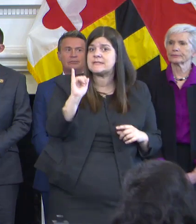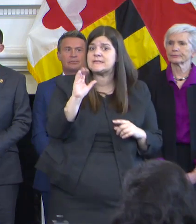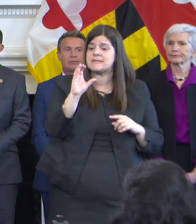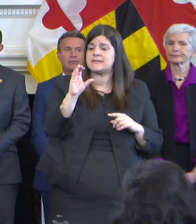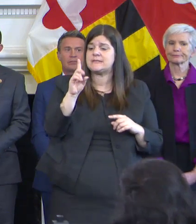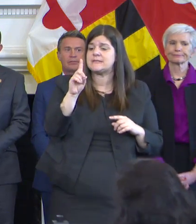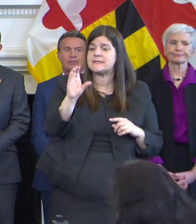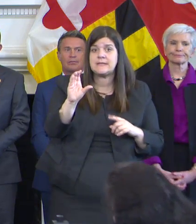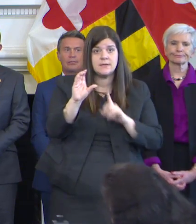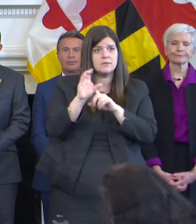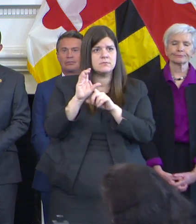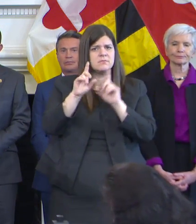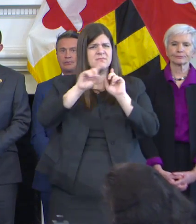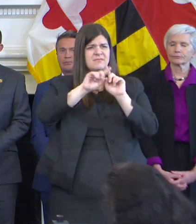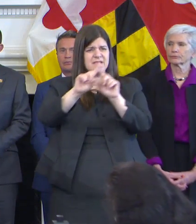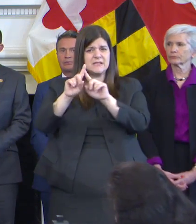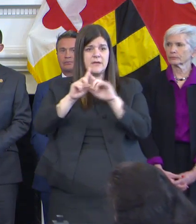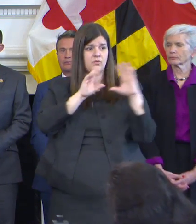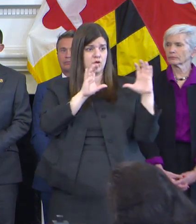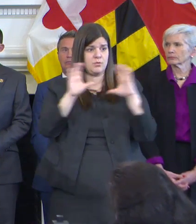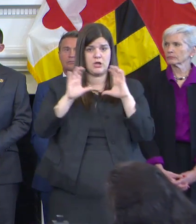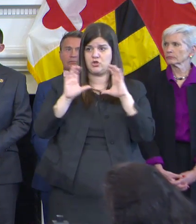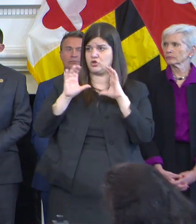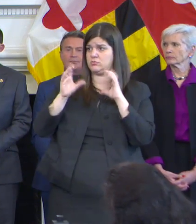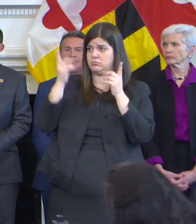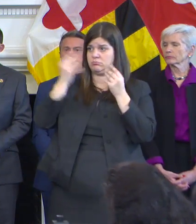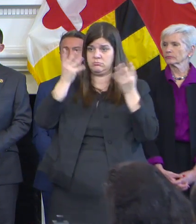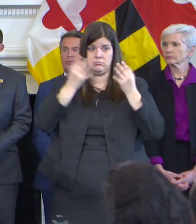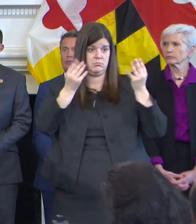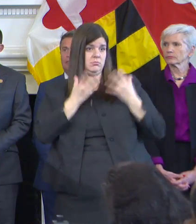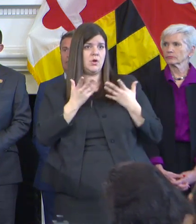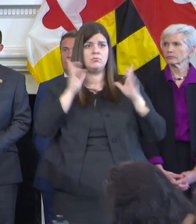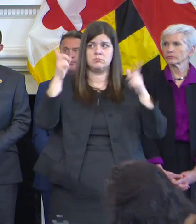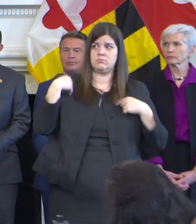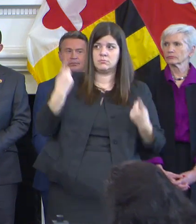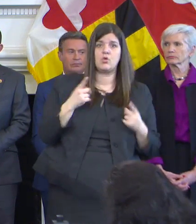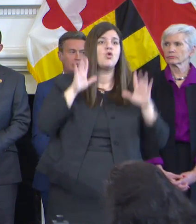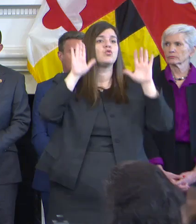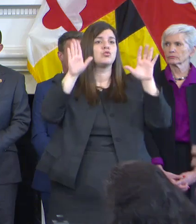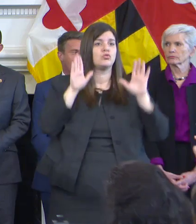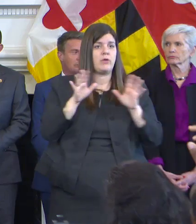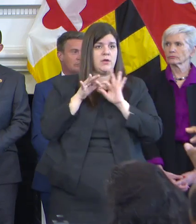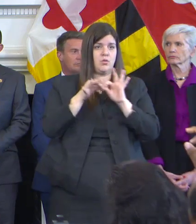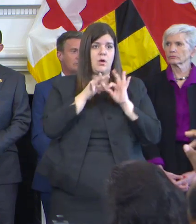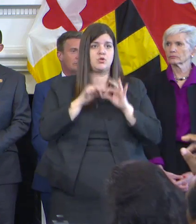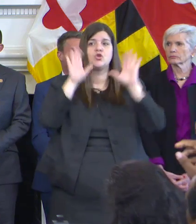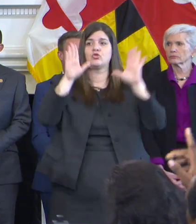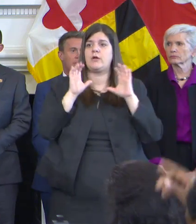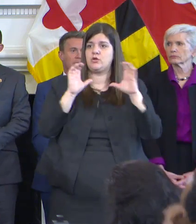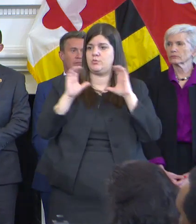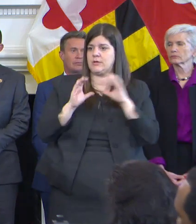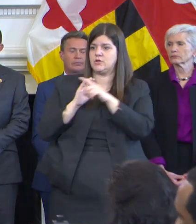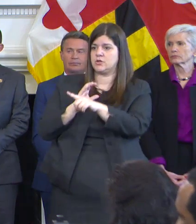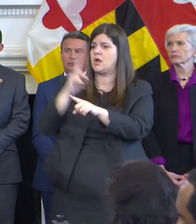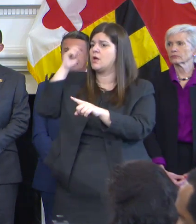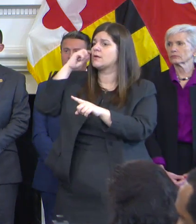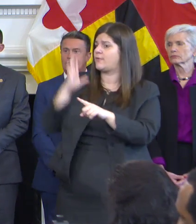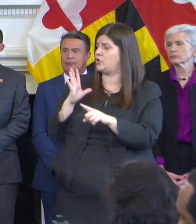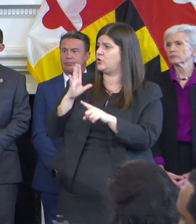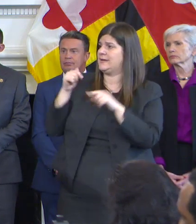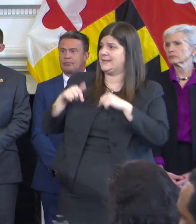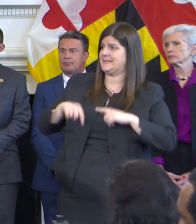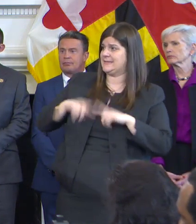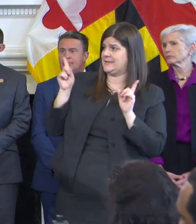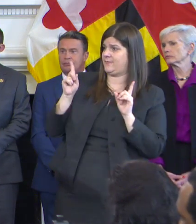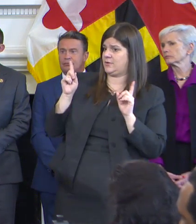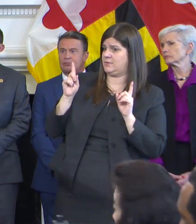all across the administration, we've been having great cooperation and great communication. Governor, was this meeting any different from the last? You have been to